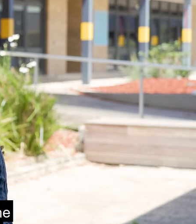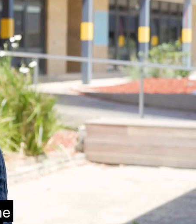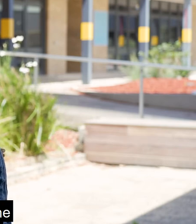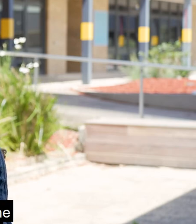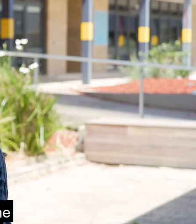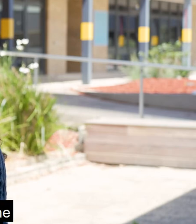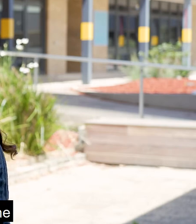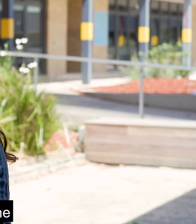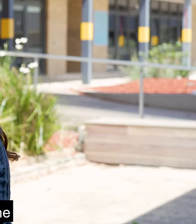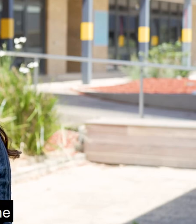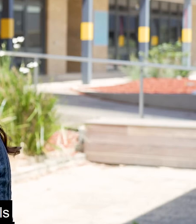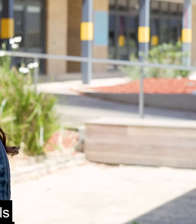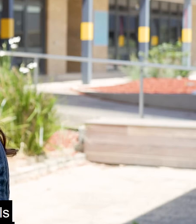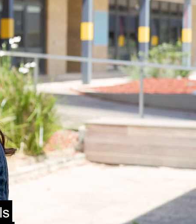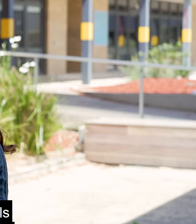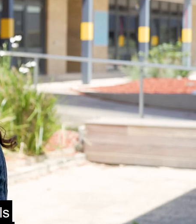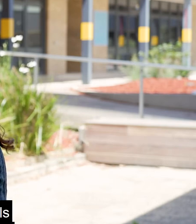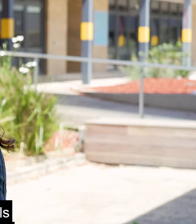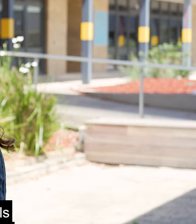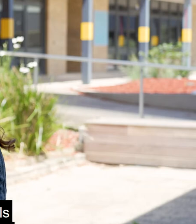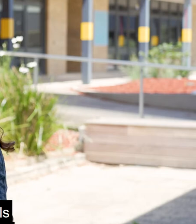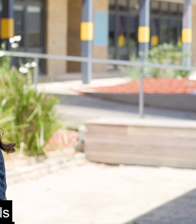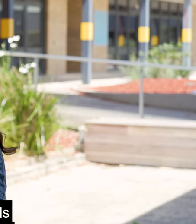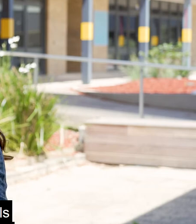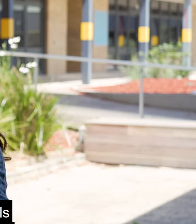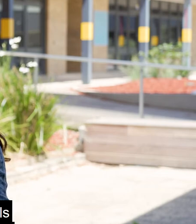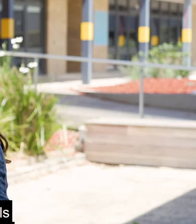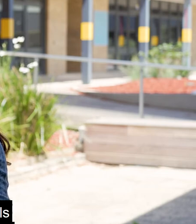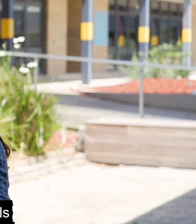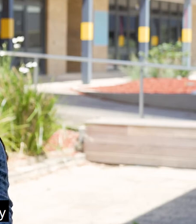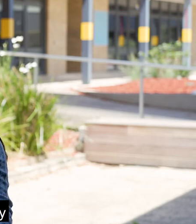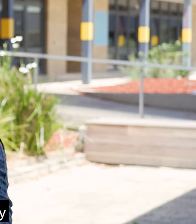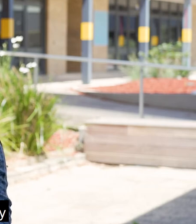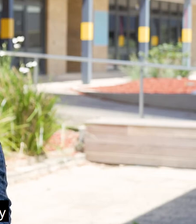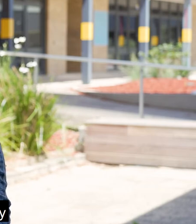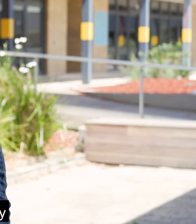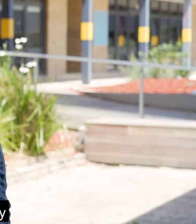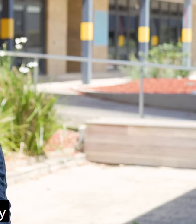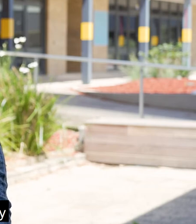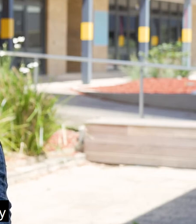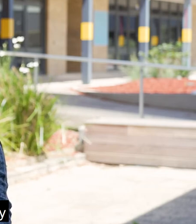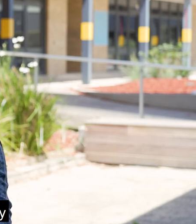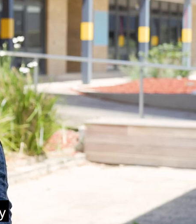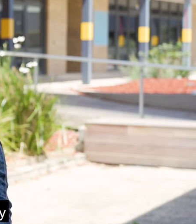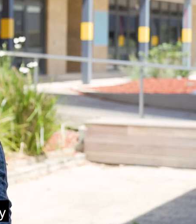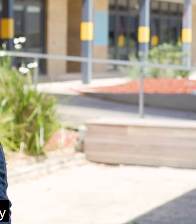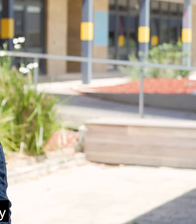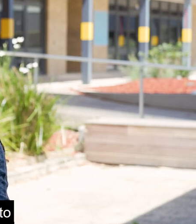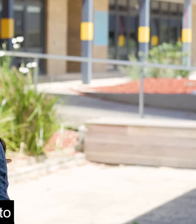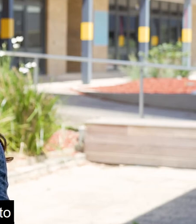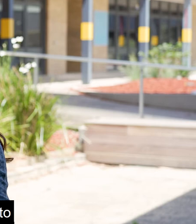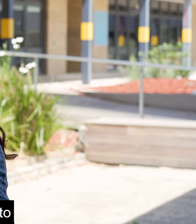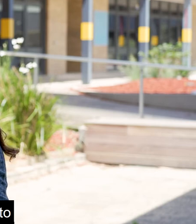with the group of passionate and dedicated young individuals that have been elected. And I encourage all of you, every student, to get